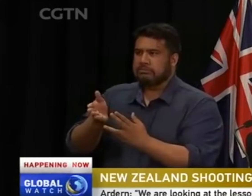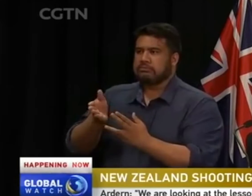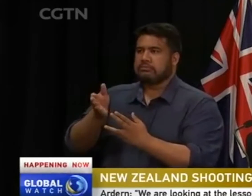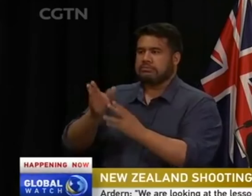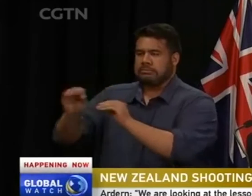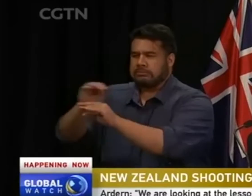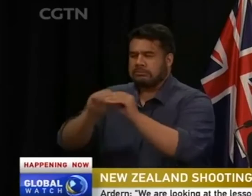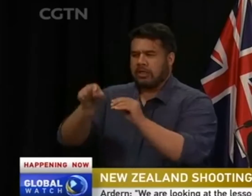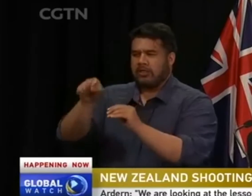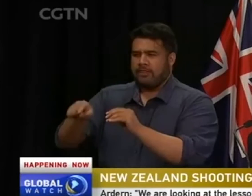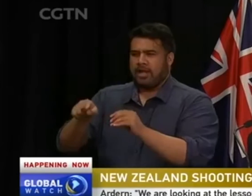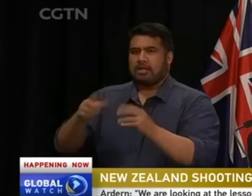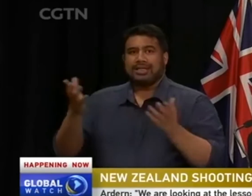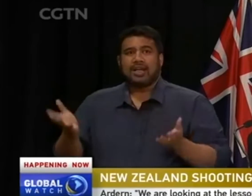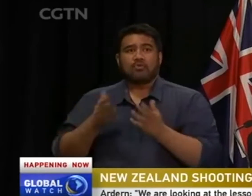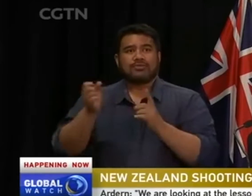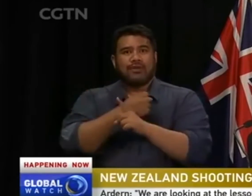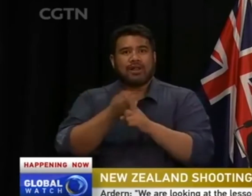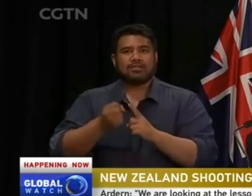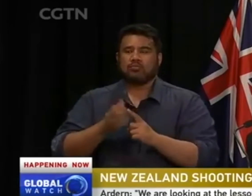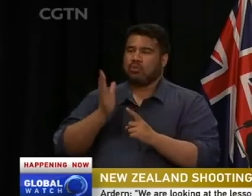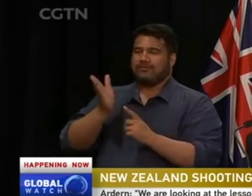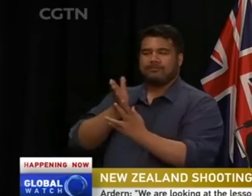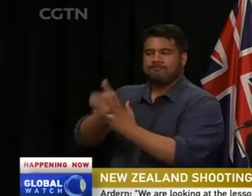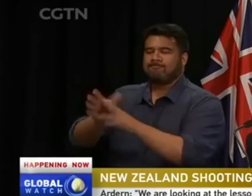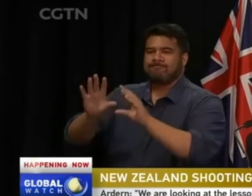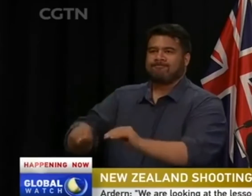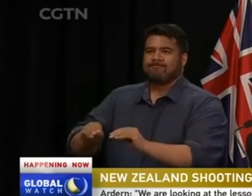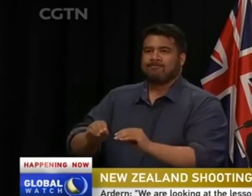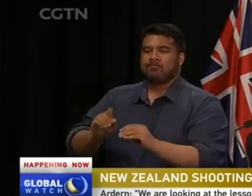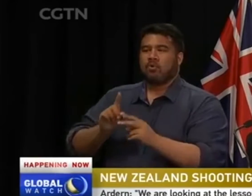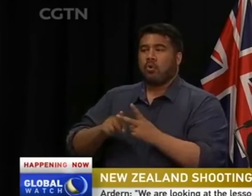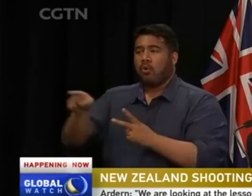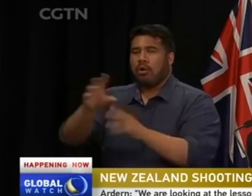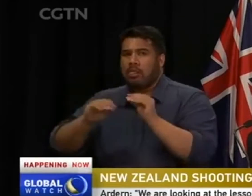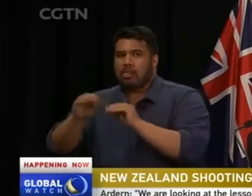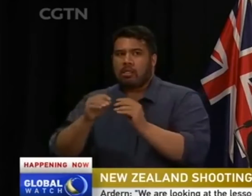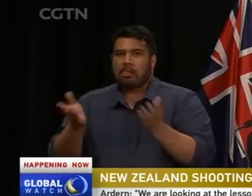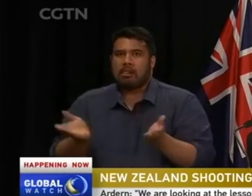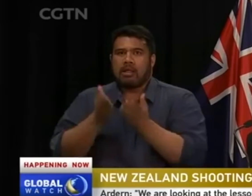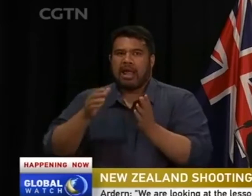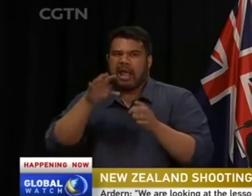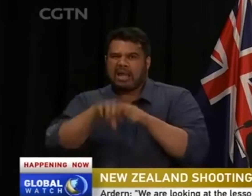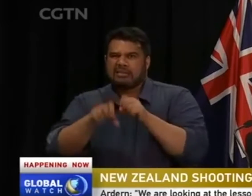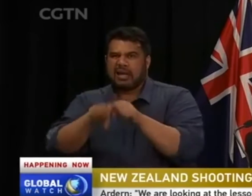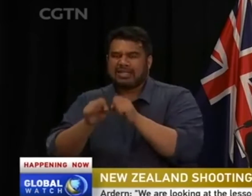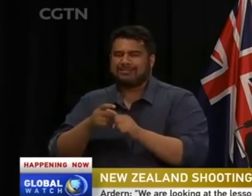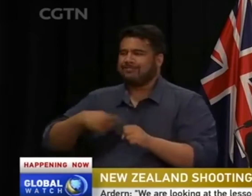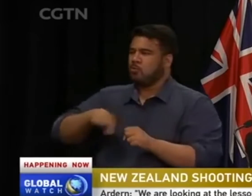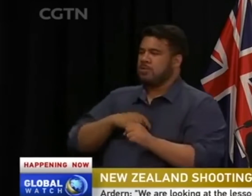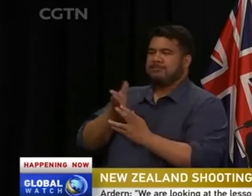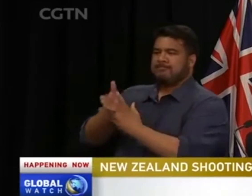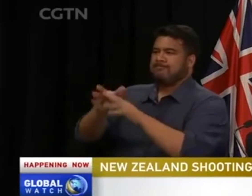incites violence or that incites hate. And I would call on our social